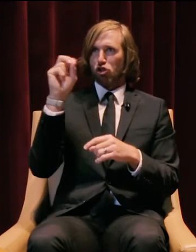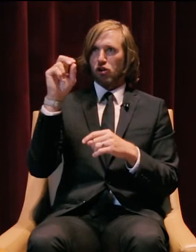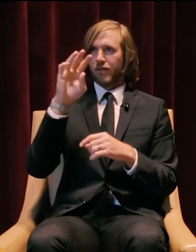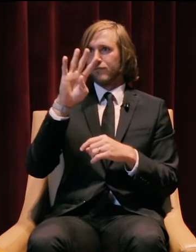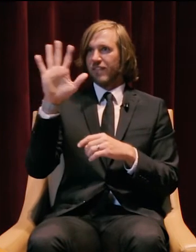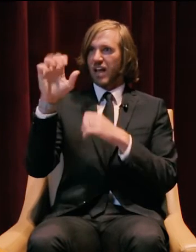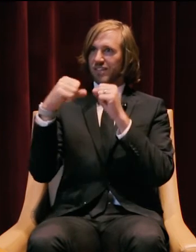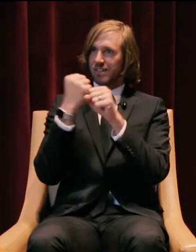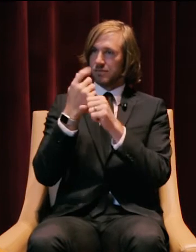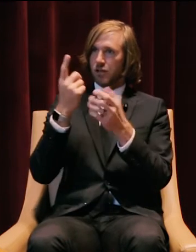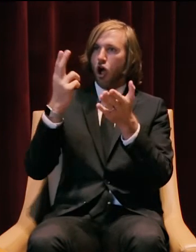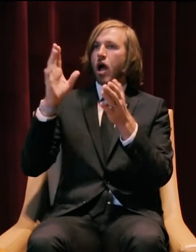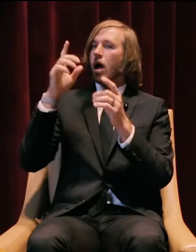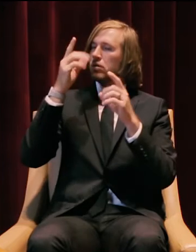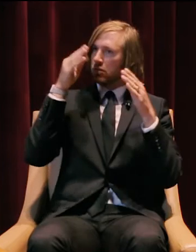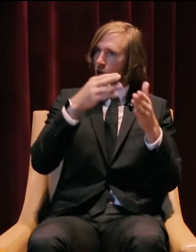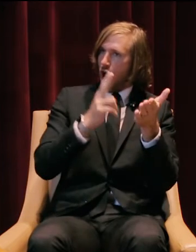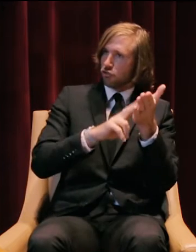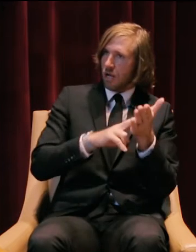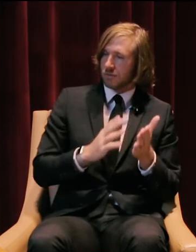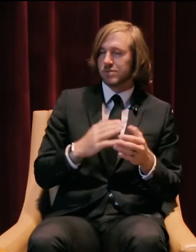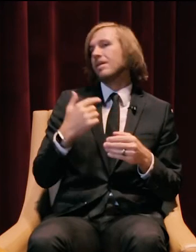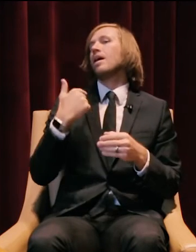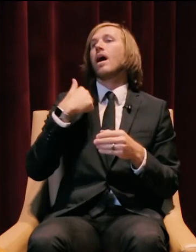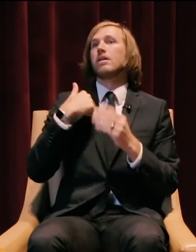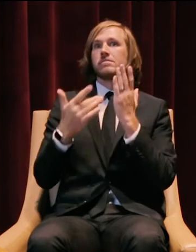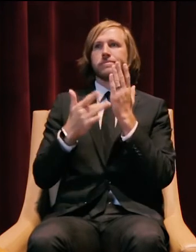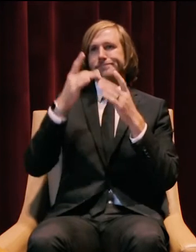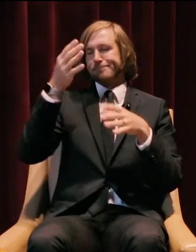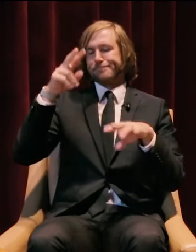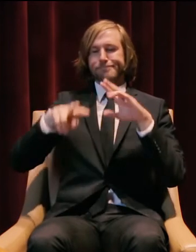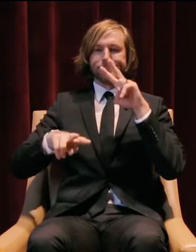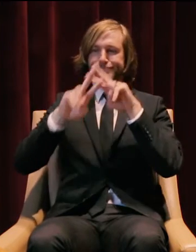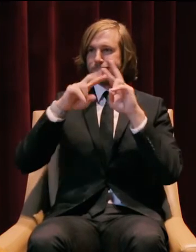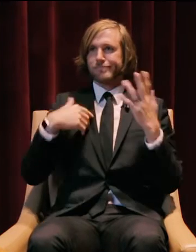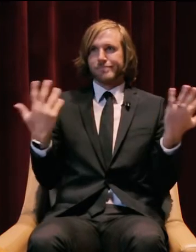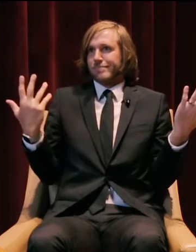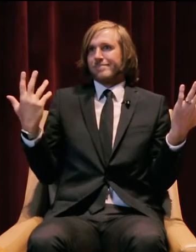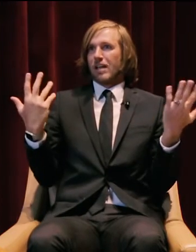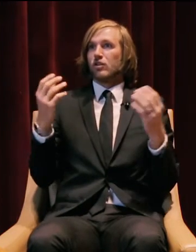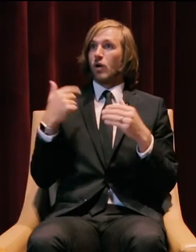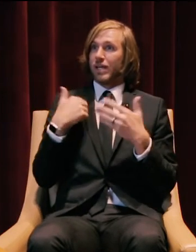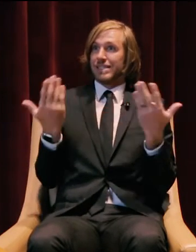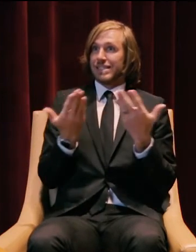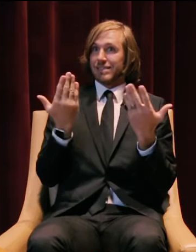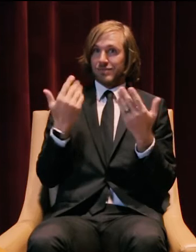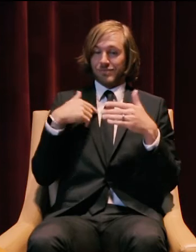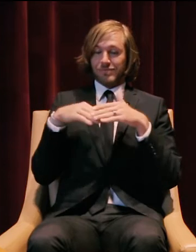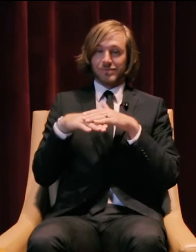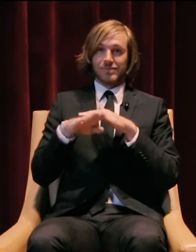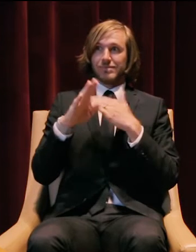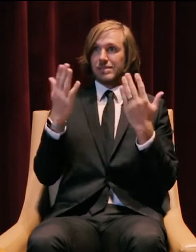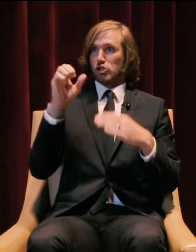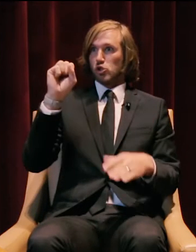years in the contract side. I am not a technical guy. And so here I am going into this